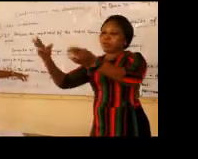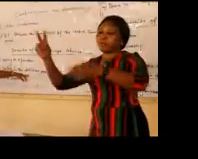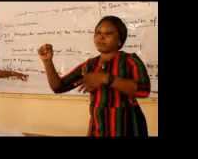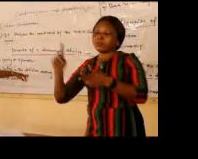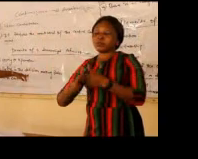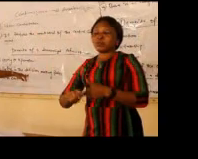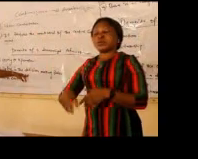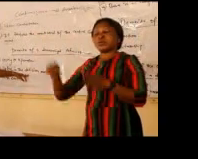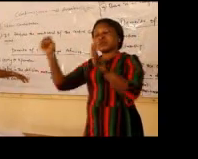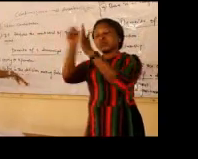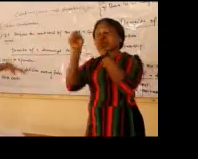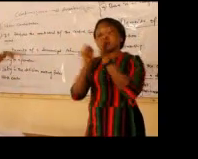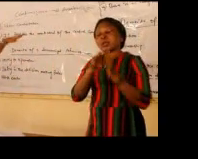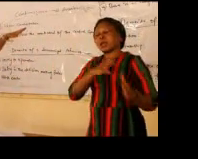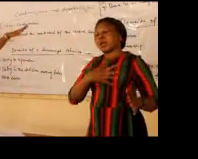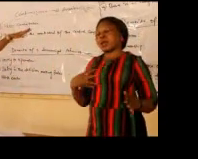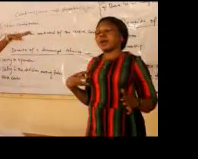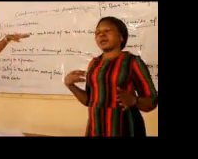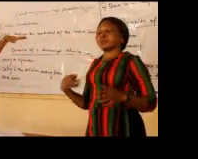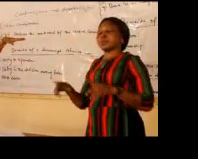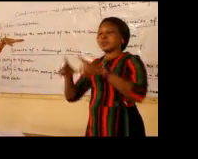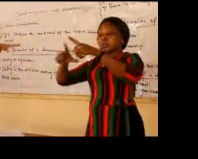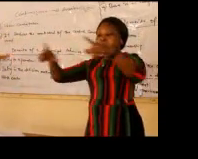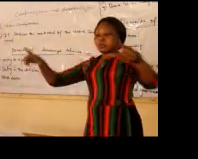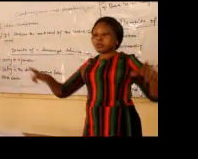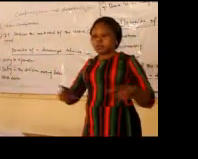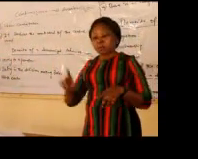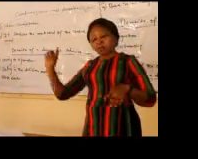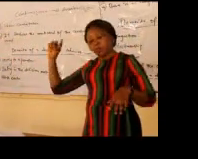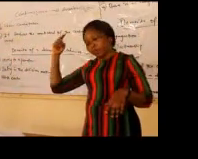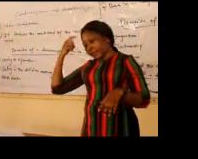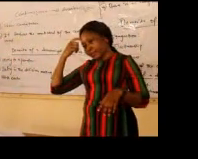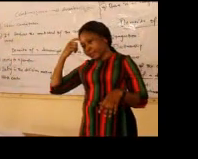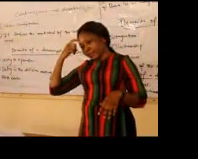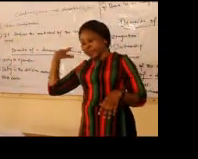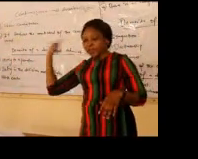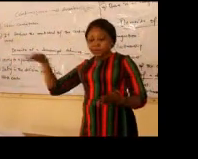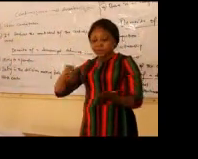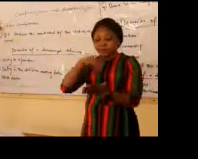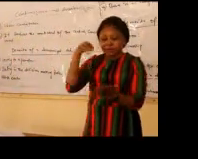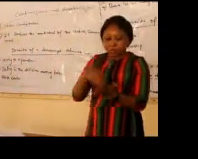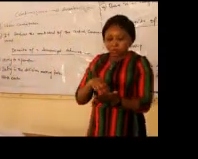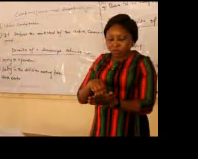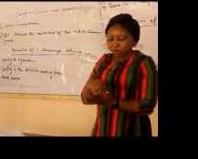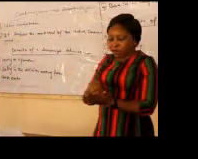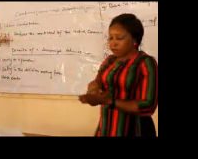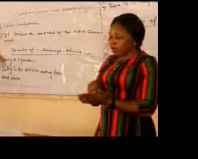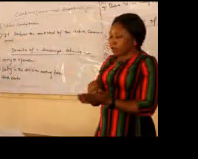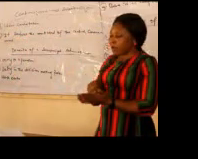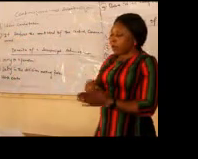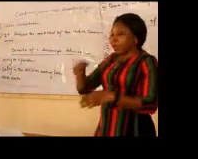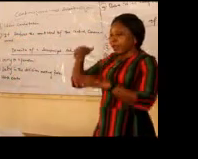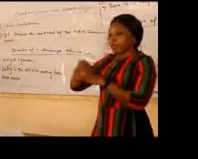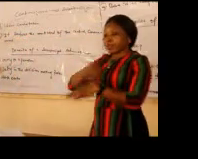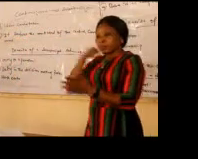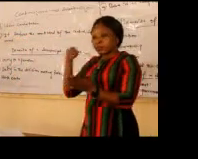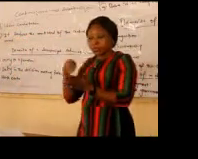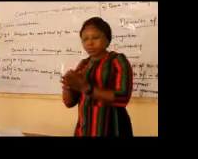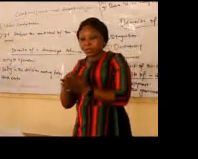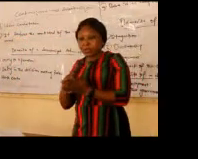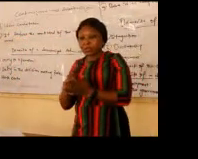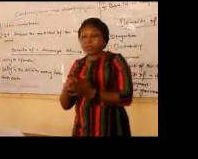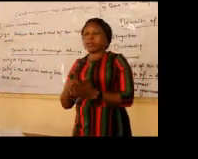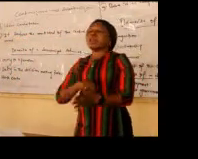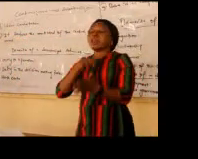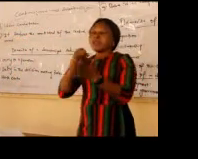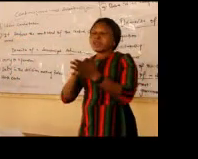government. We said in a centralized administration that the central government is strong because it doesn't share its power